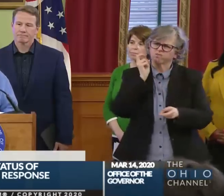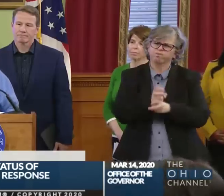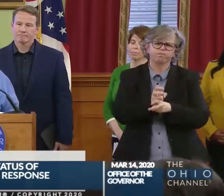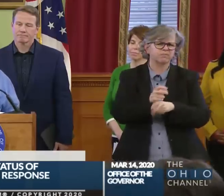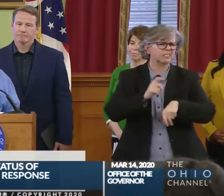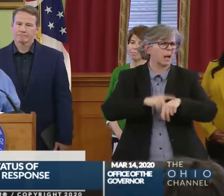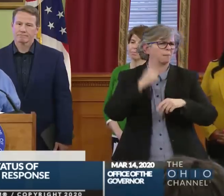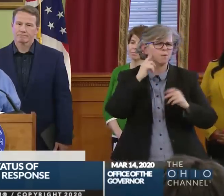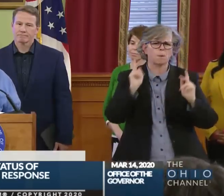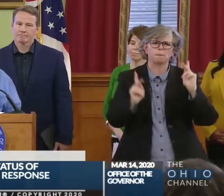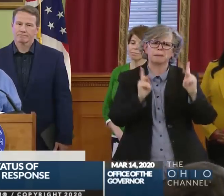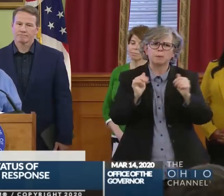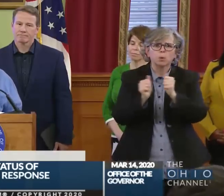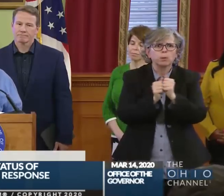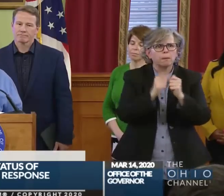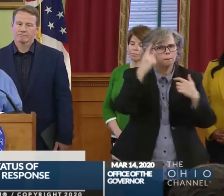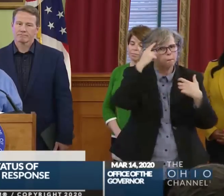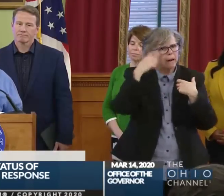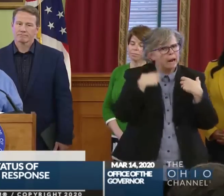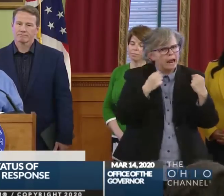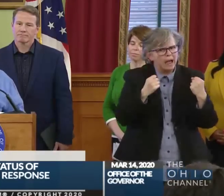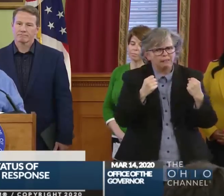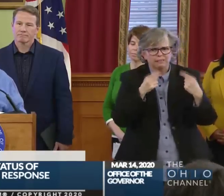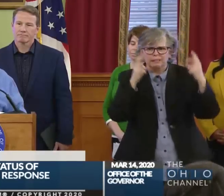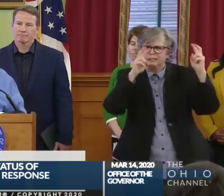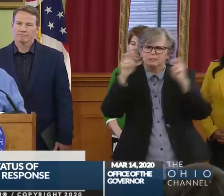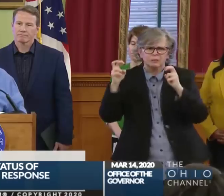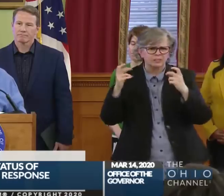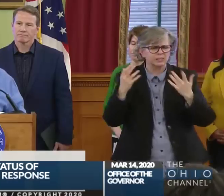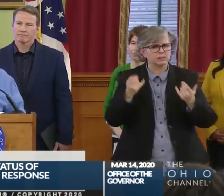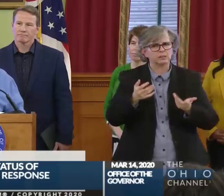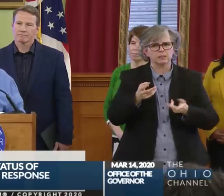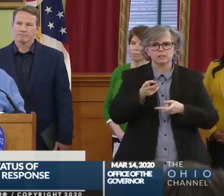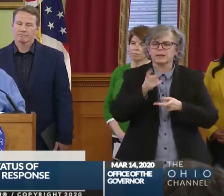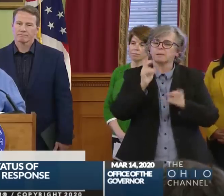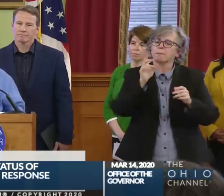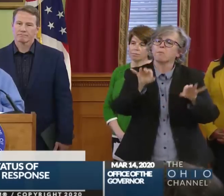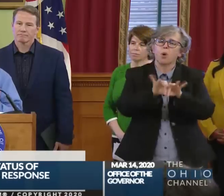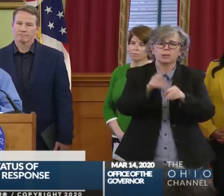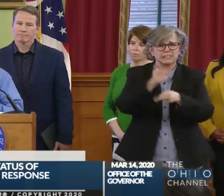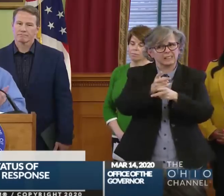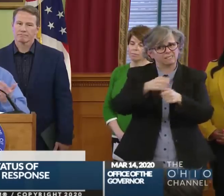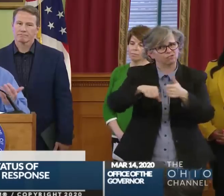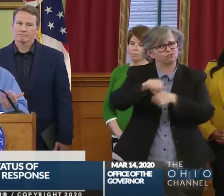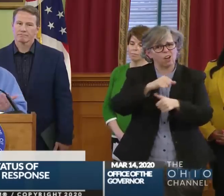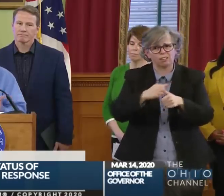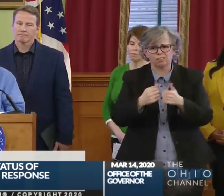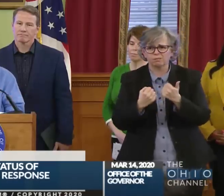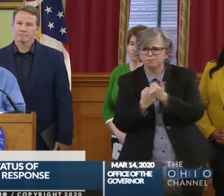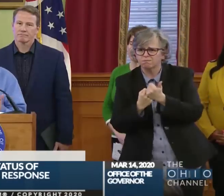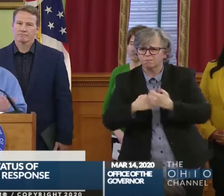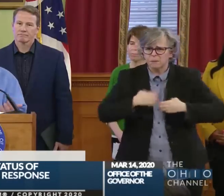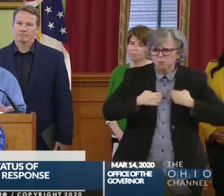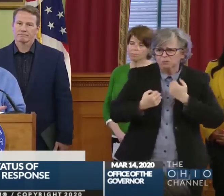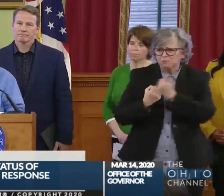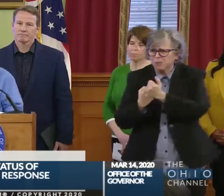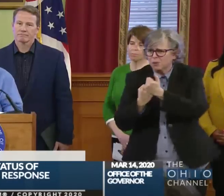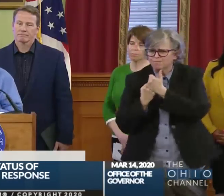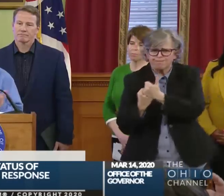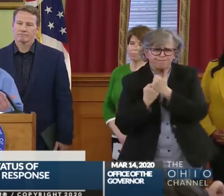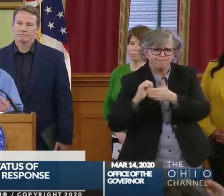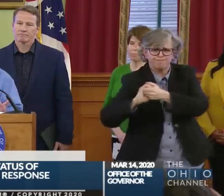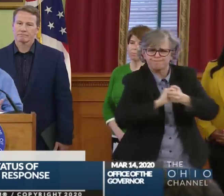other. You know, there are things that, even though we don't want to have people to have